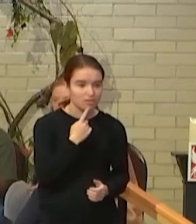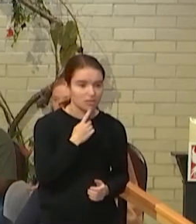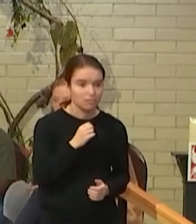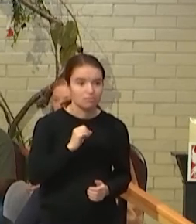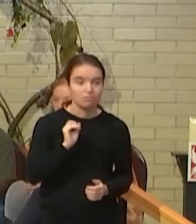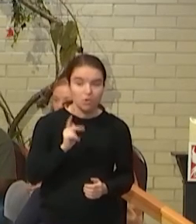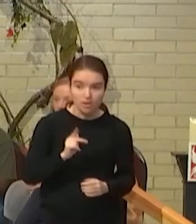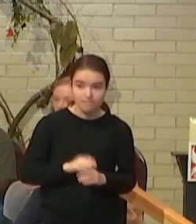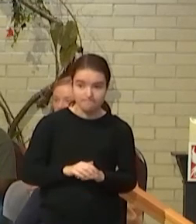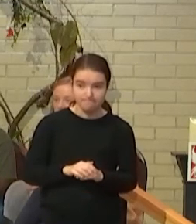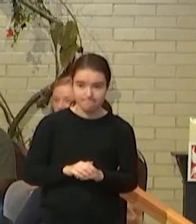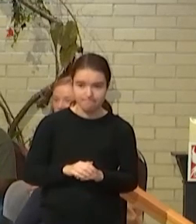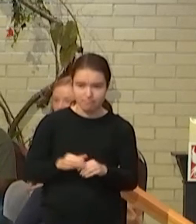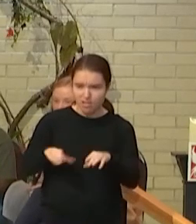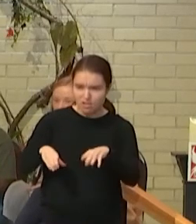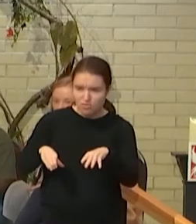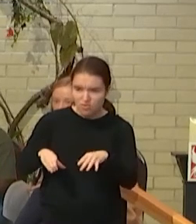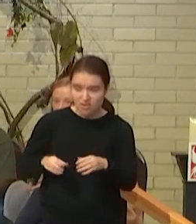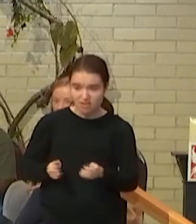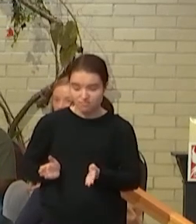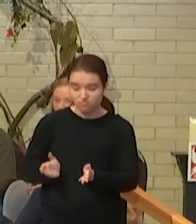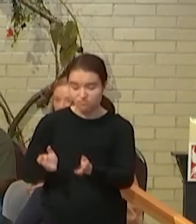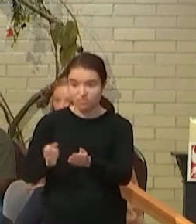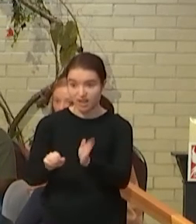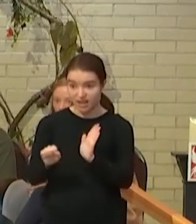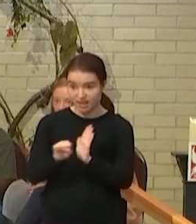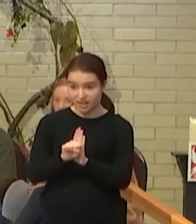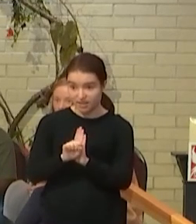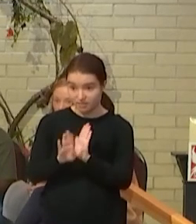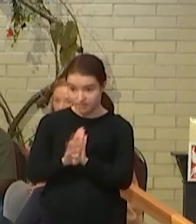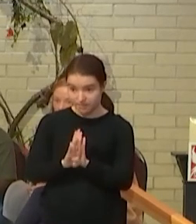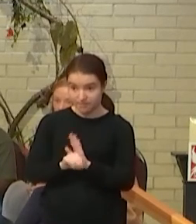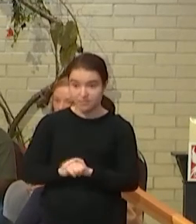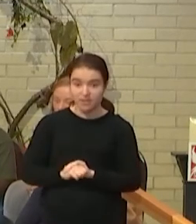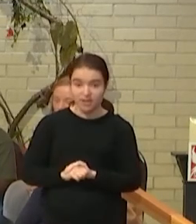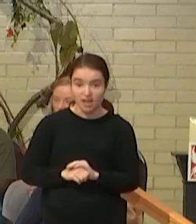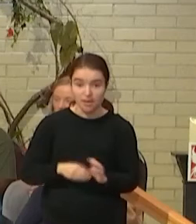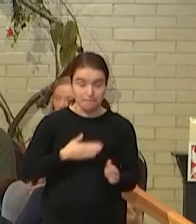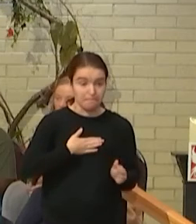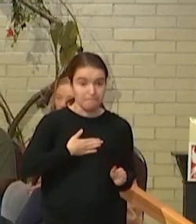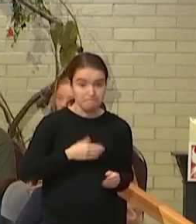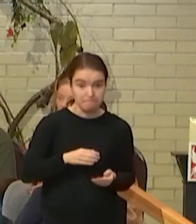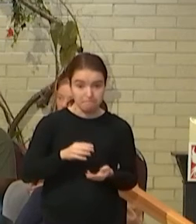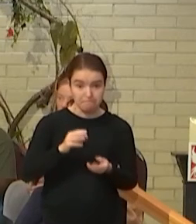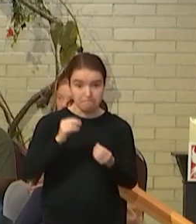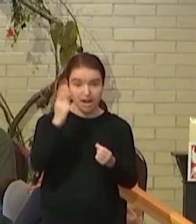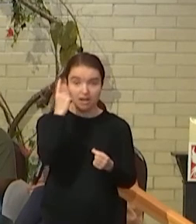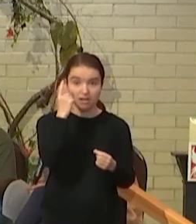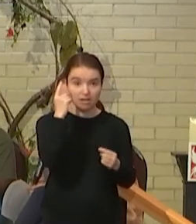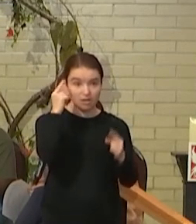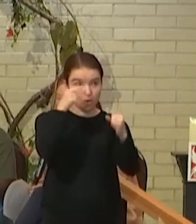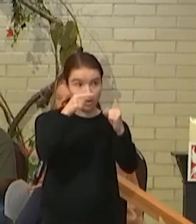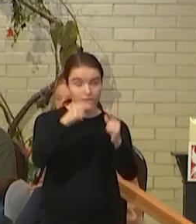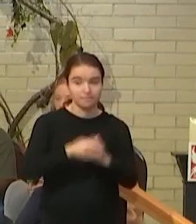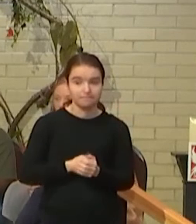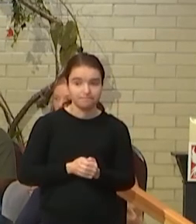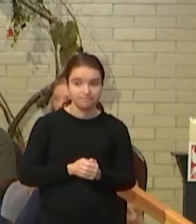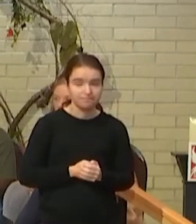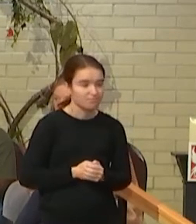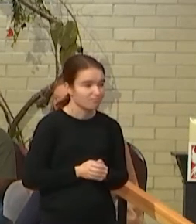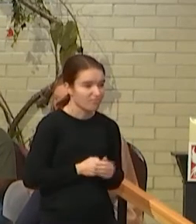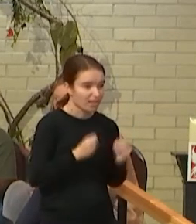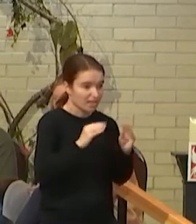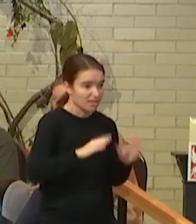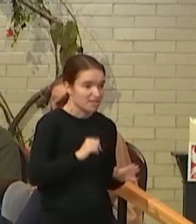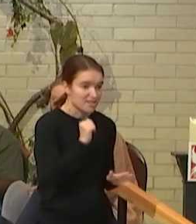can I do to get some B's and some A's? Because that's what I want. That's my personal goal. And she just didn't really